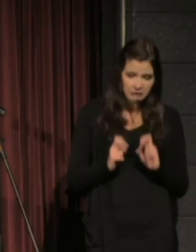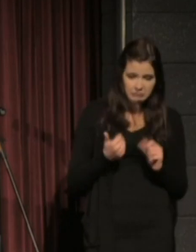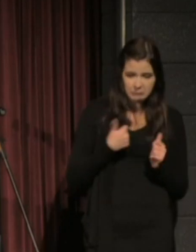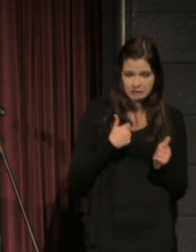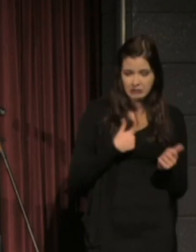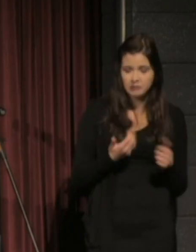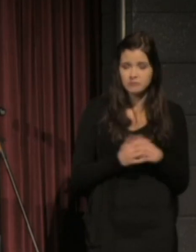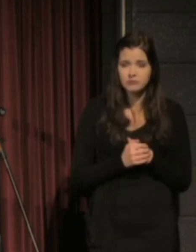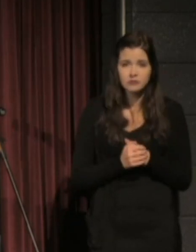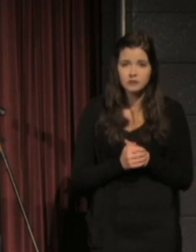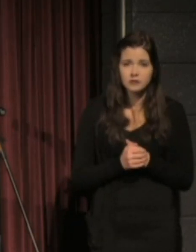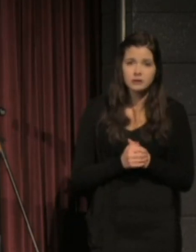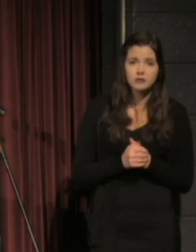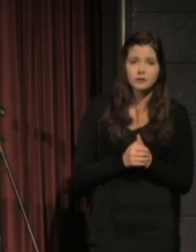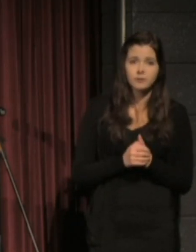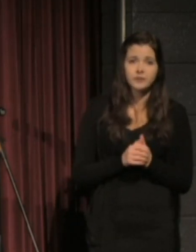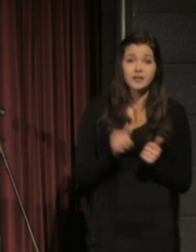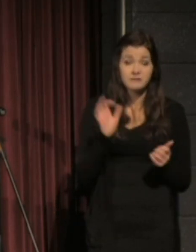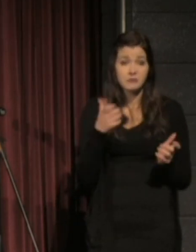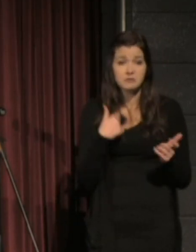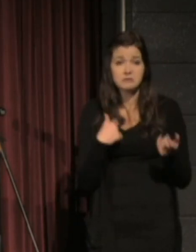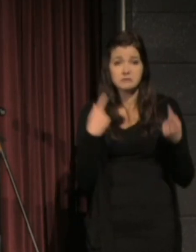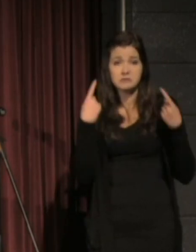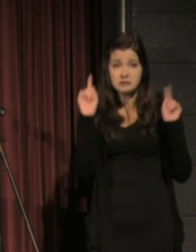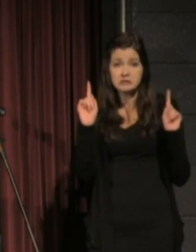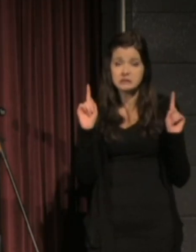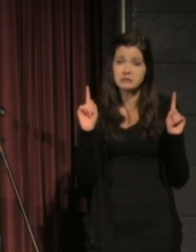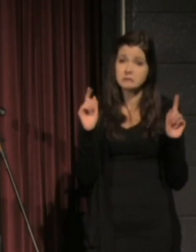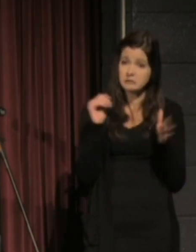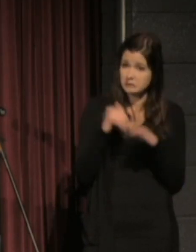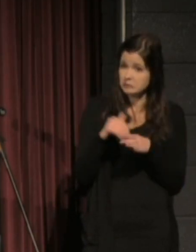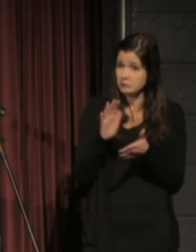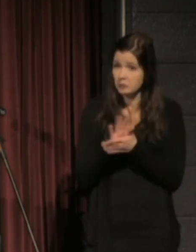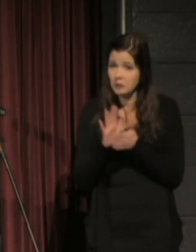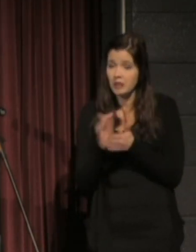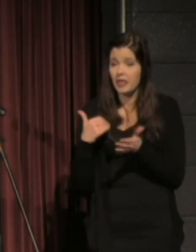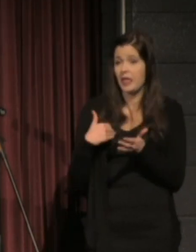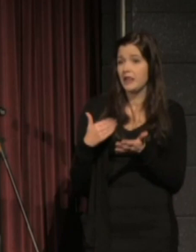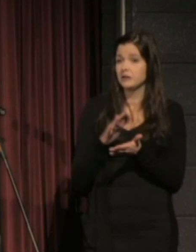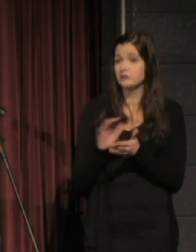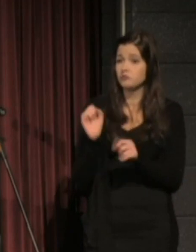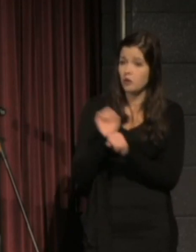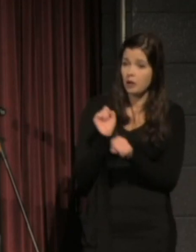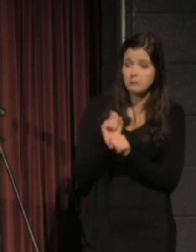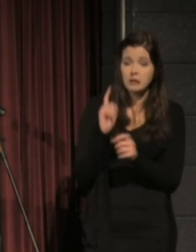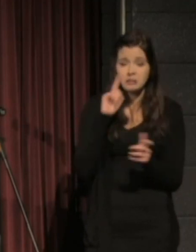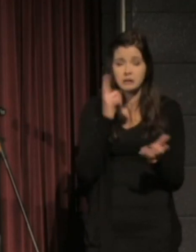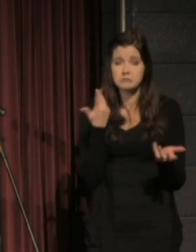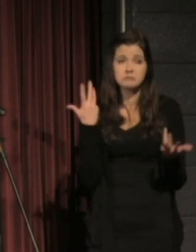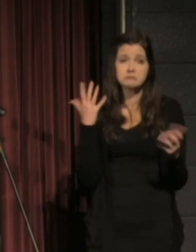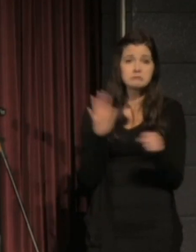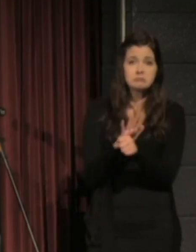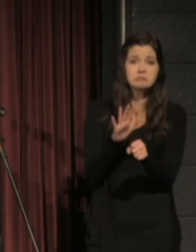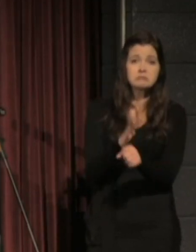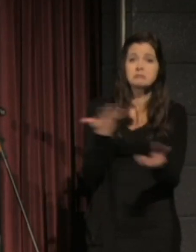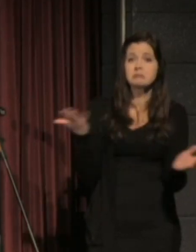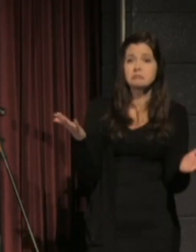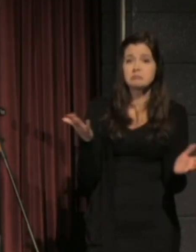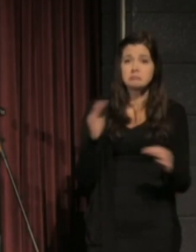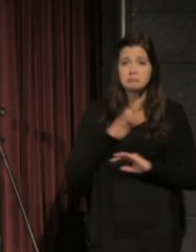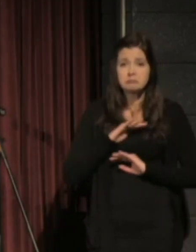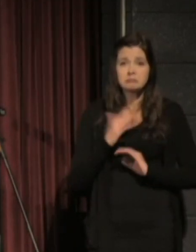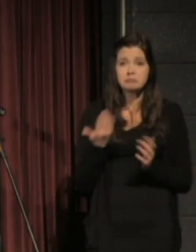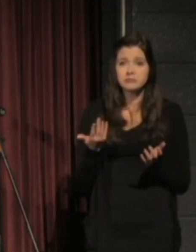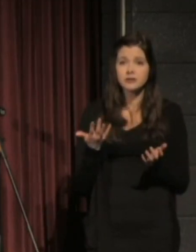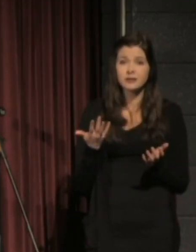And as long as I was succeeding in school and had a job, I thought I was doing everything that I needed to do. The most stressful time of a